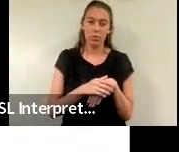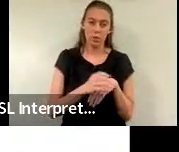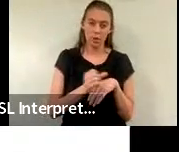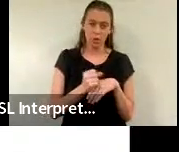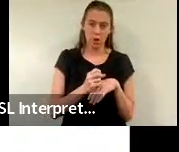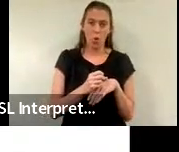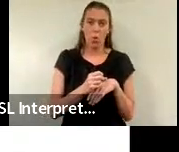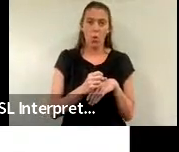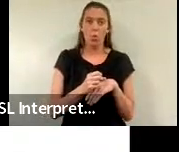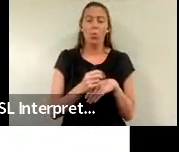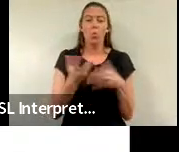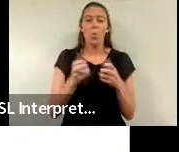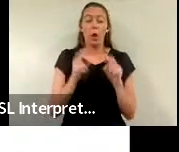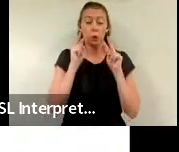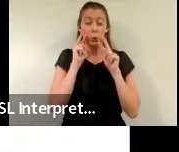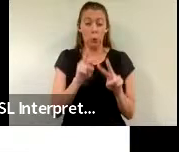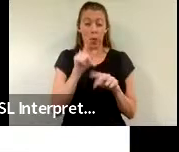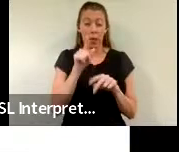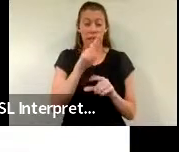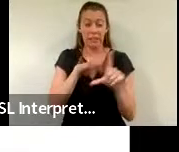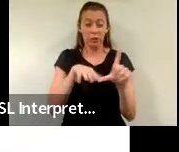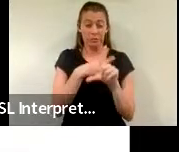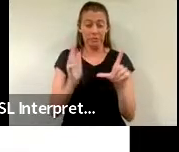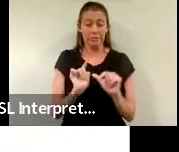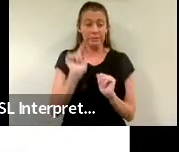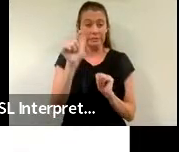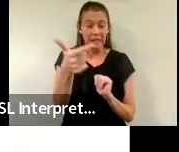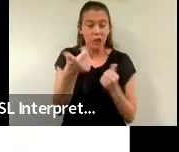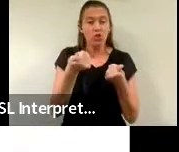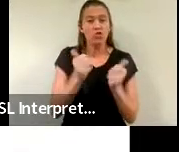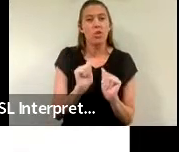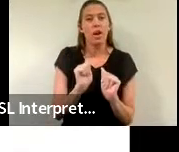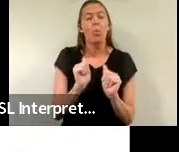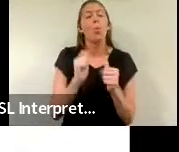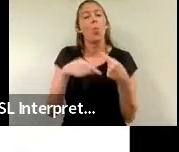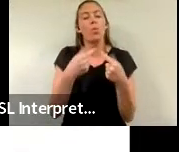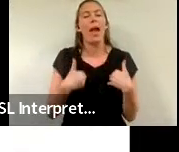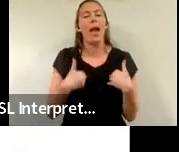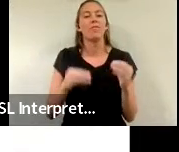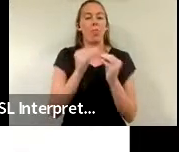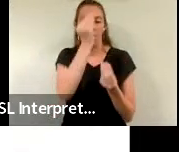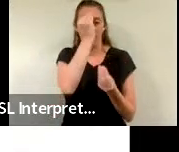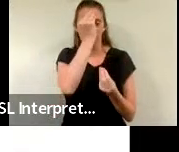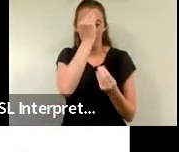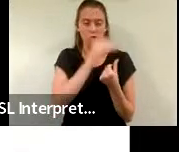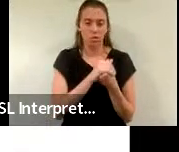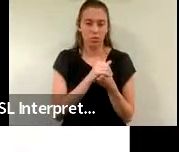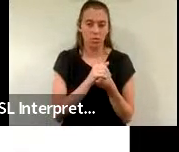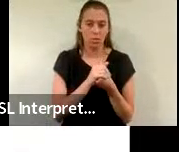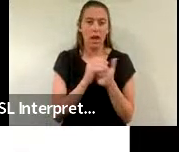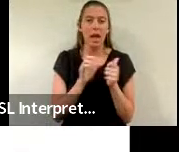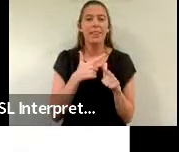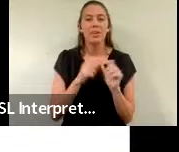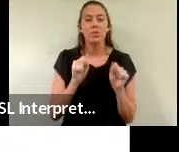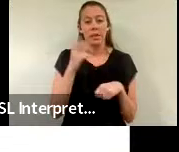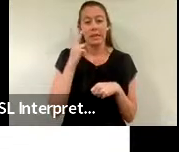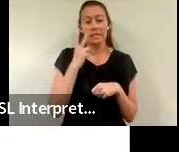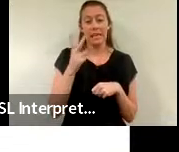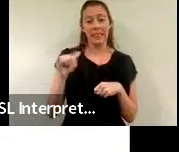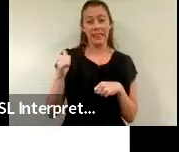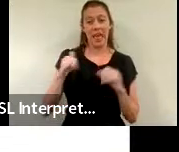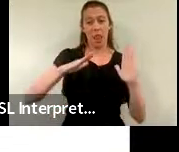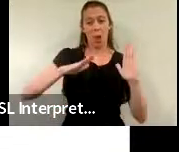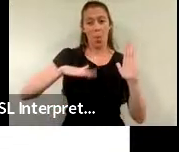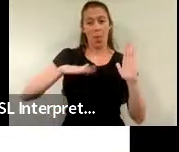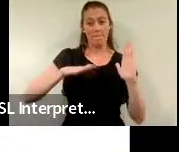that question. The other thing to point out here is intensive care unit hospitalizations in yellow at the bottom never really